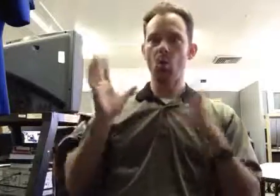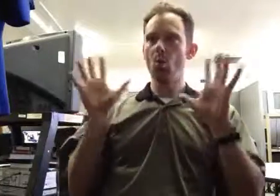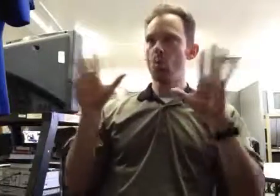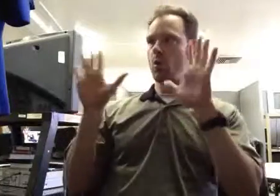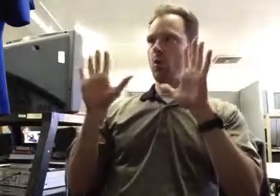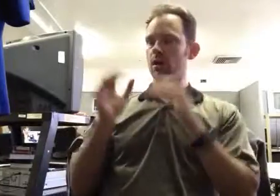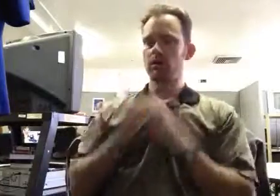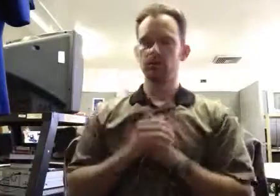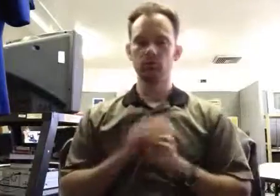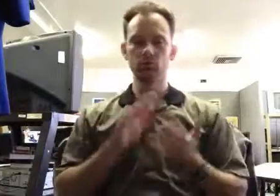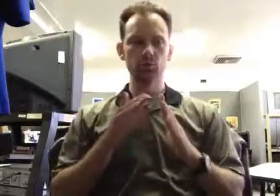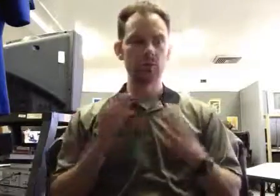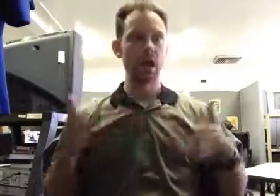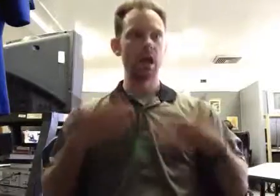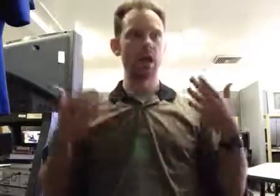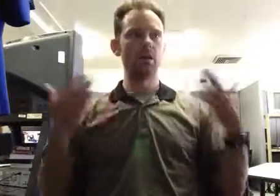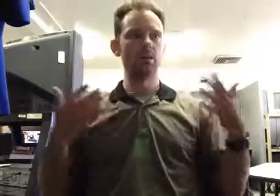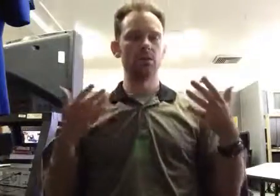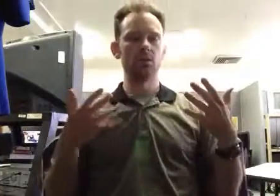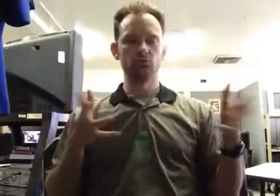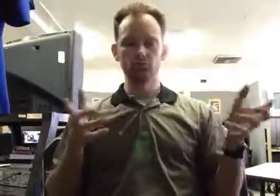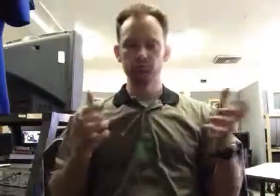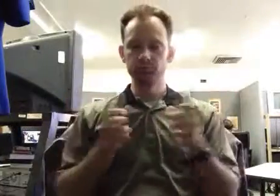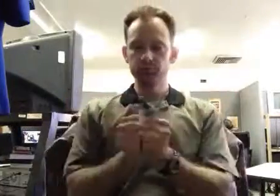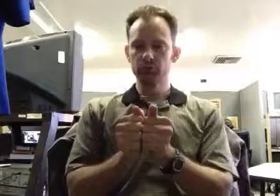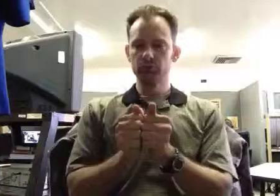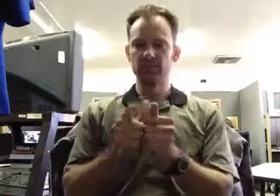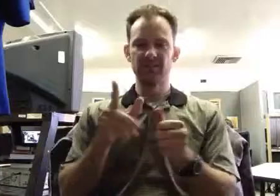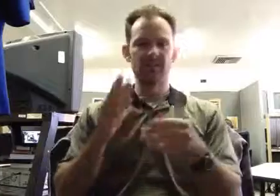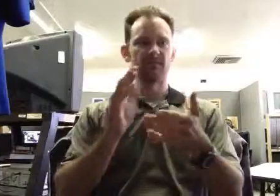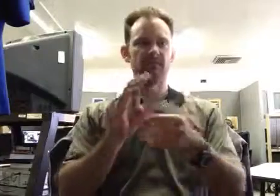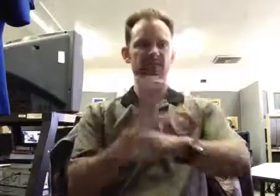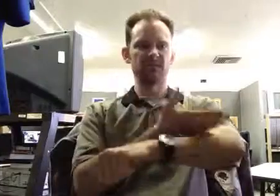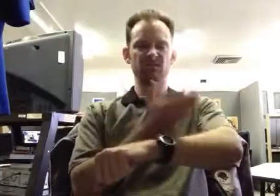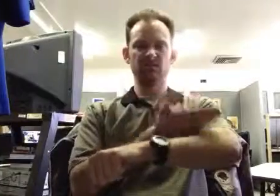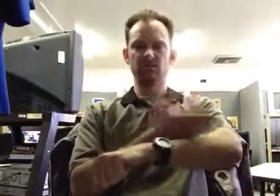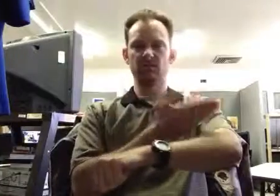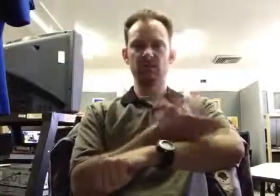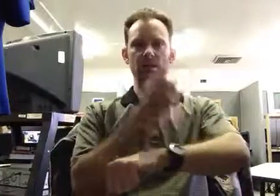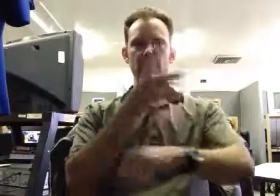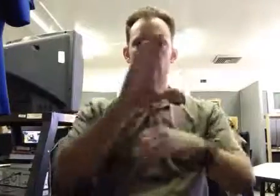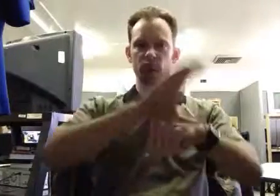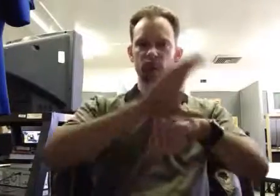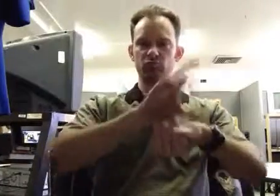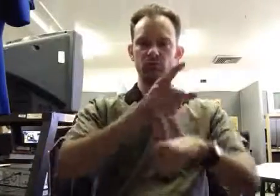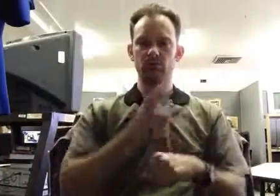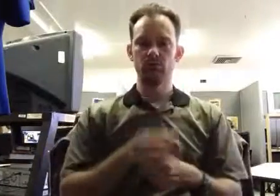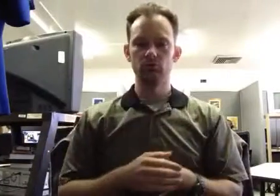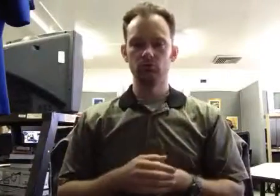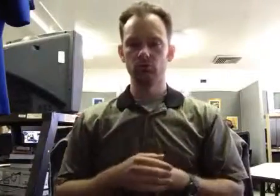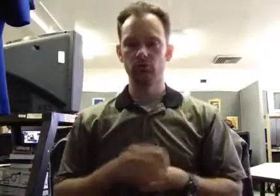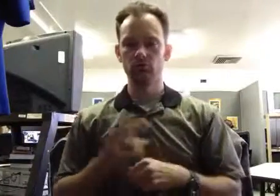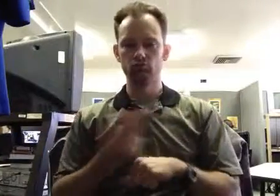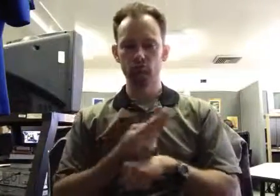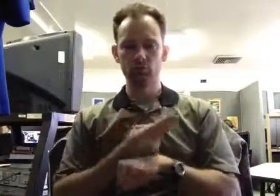they got together and they redid the parish hall. The men who were carpenters put new wood in the house, and the plumbers redid